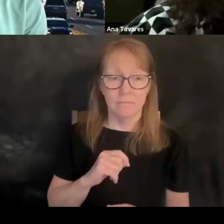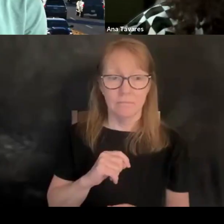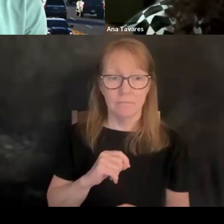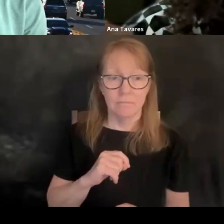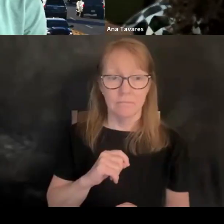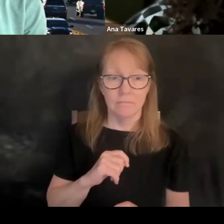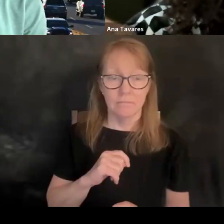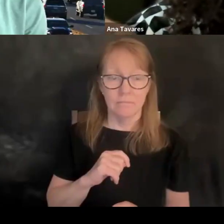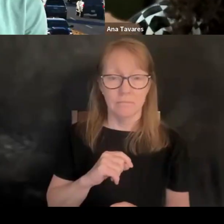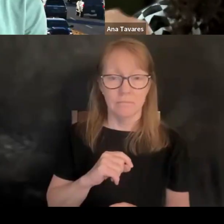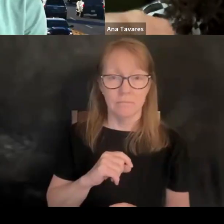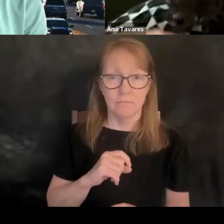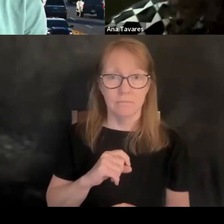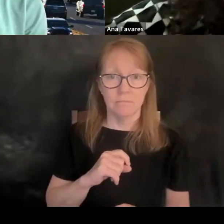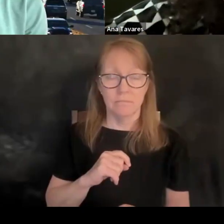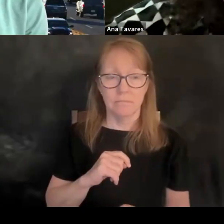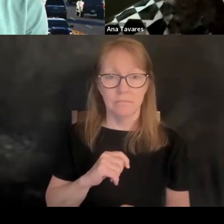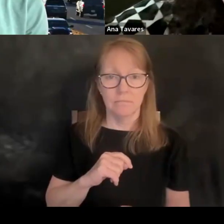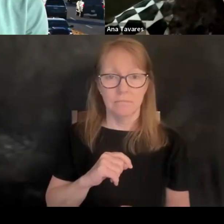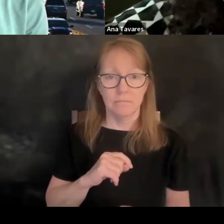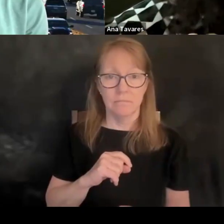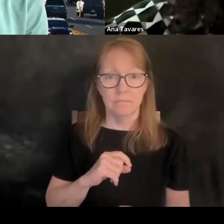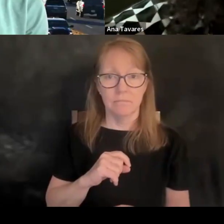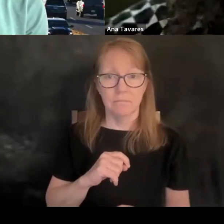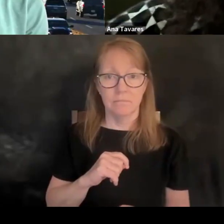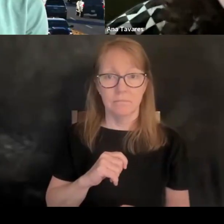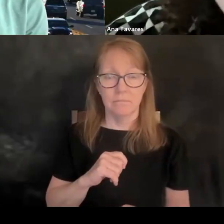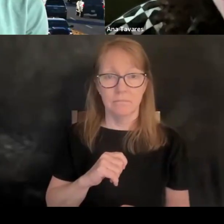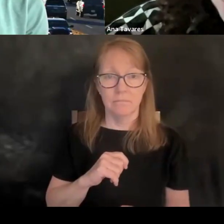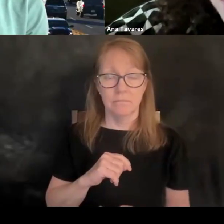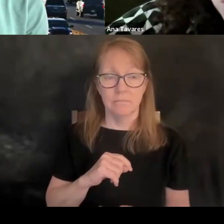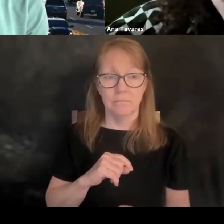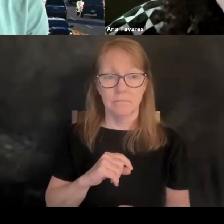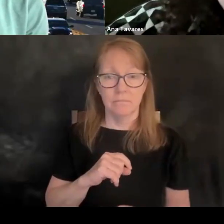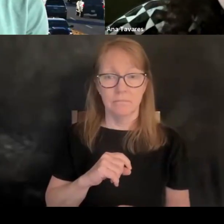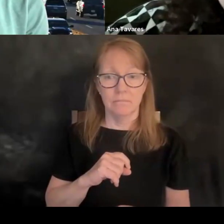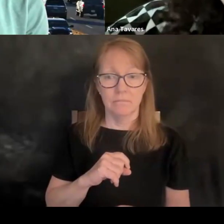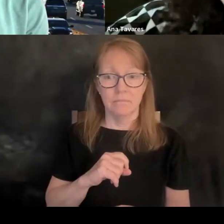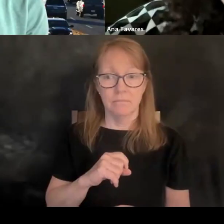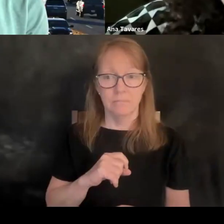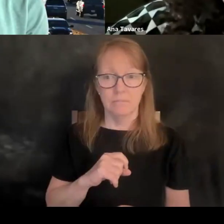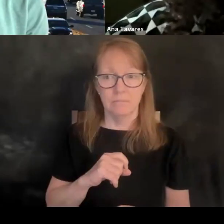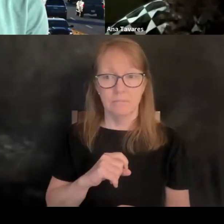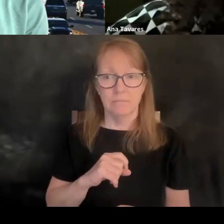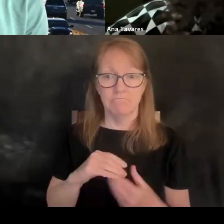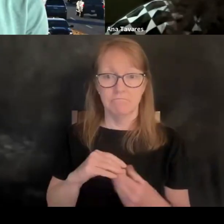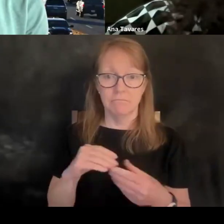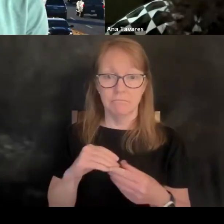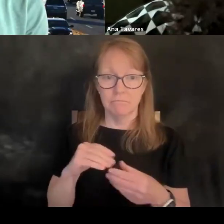adecuada. Entonces le vamos a poner en el chat el número de teléfono para que usted pueda llamar.